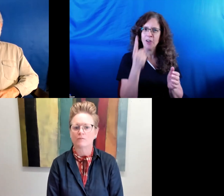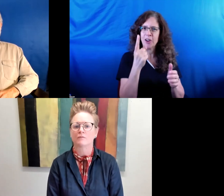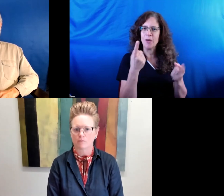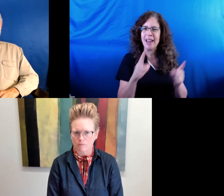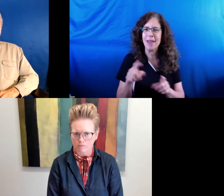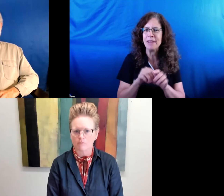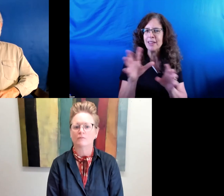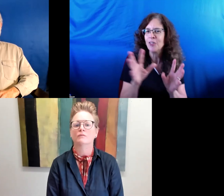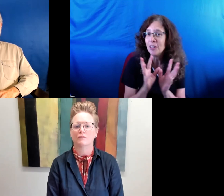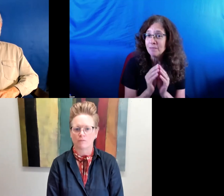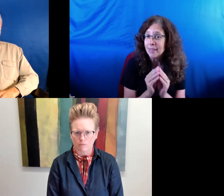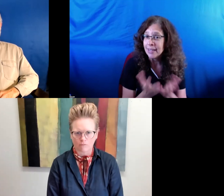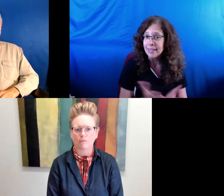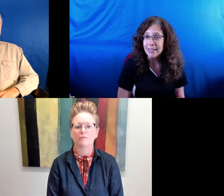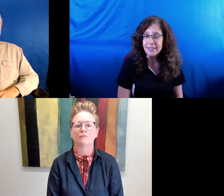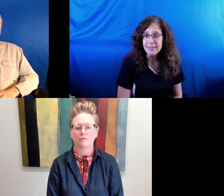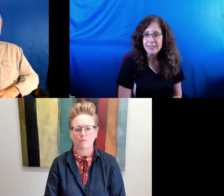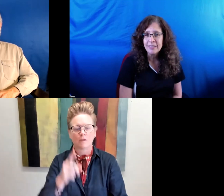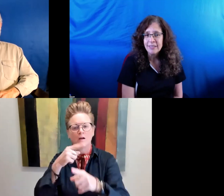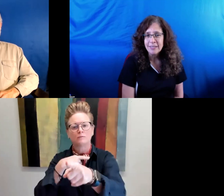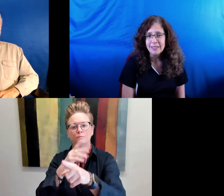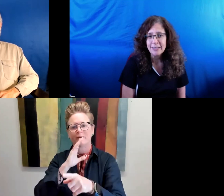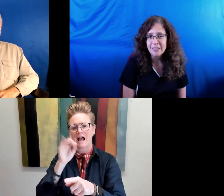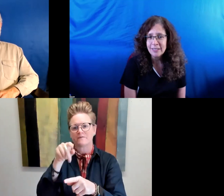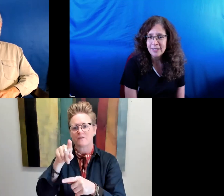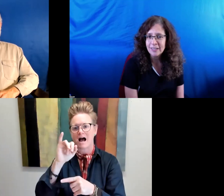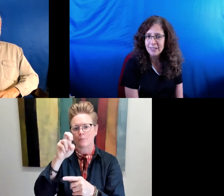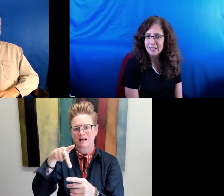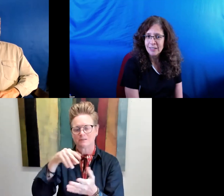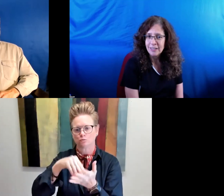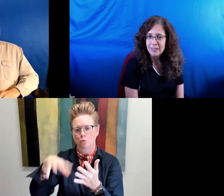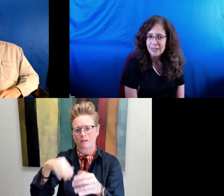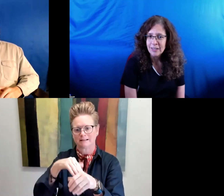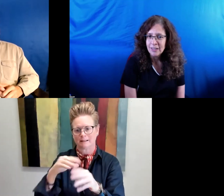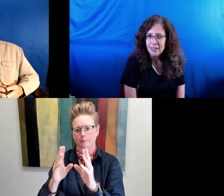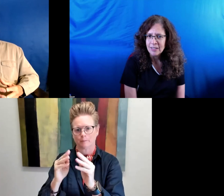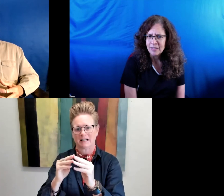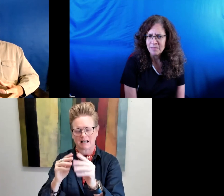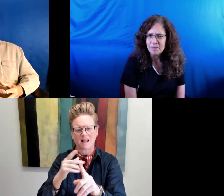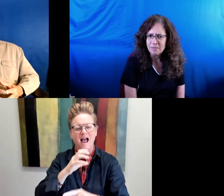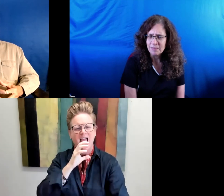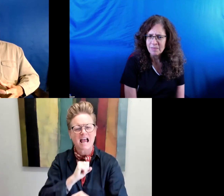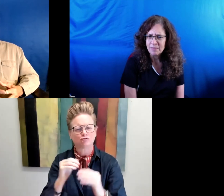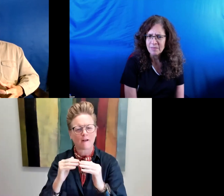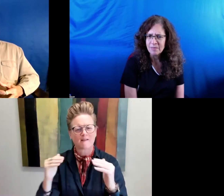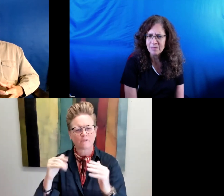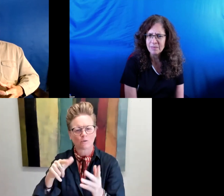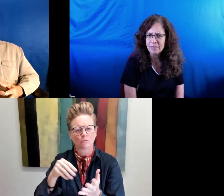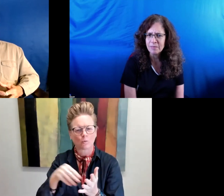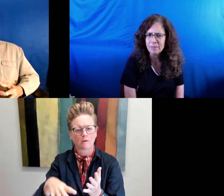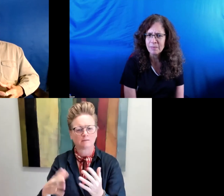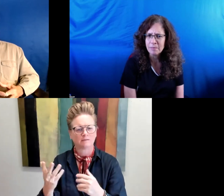that. And it's important for the student to understand what's happening in their meeting. Speaking of IEP students in the